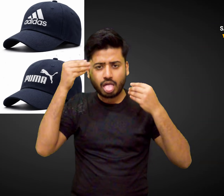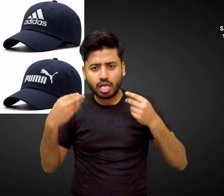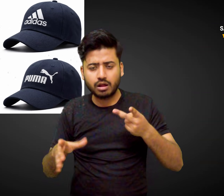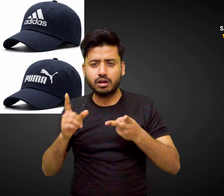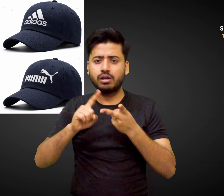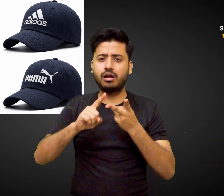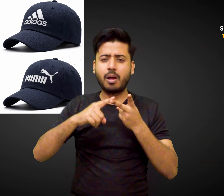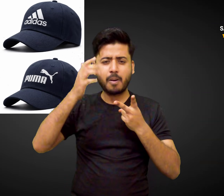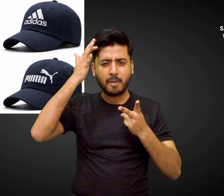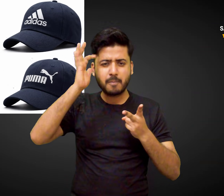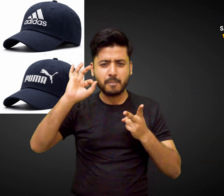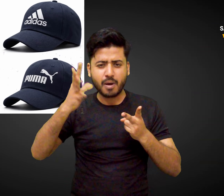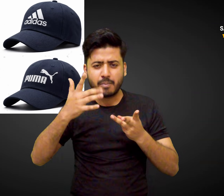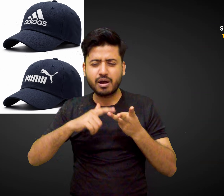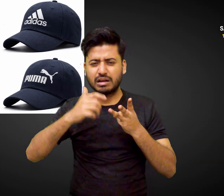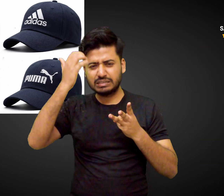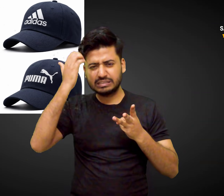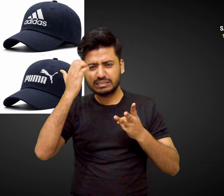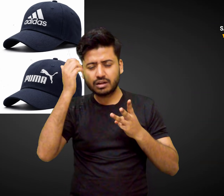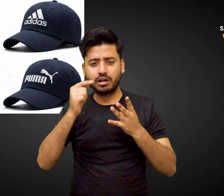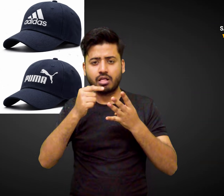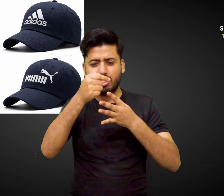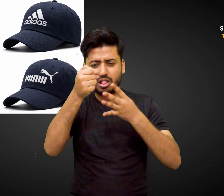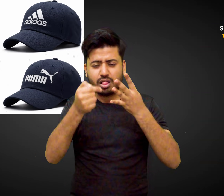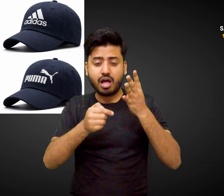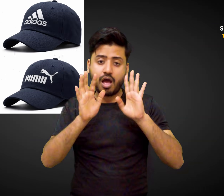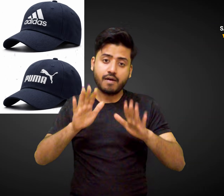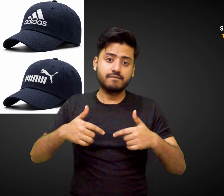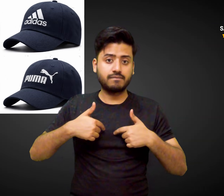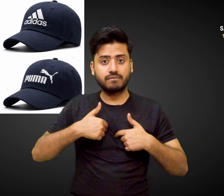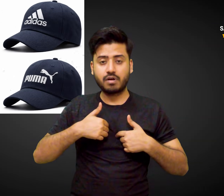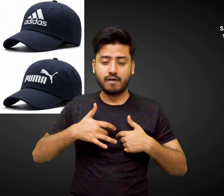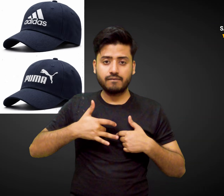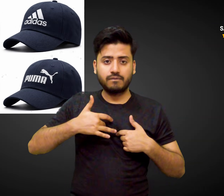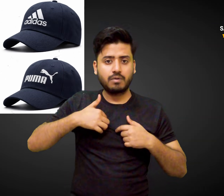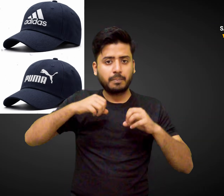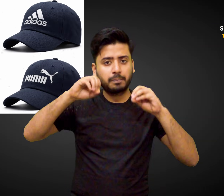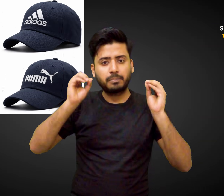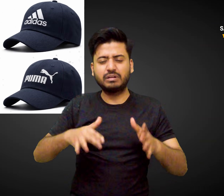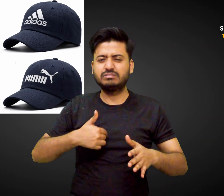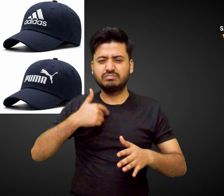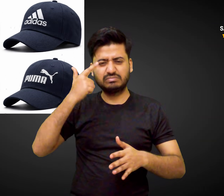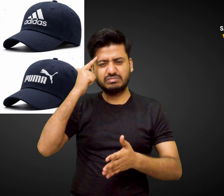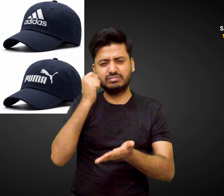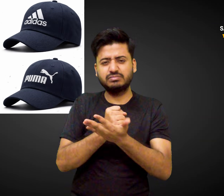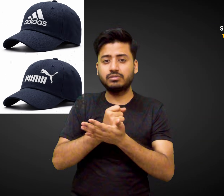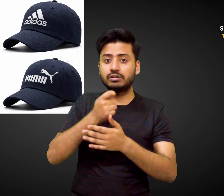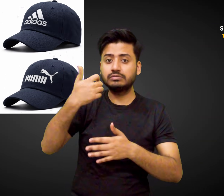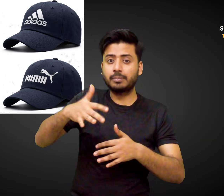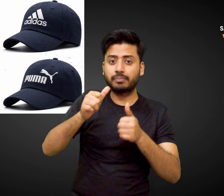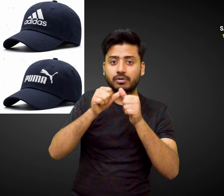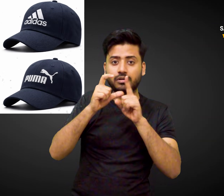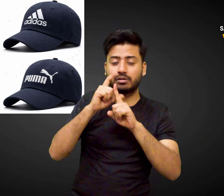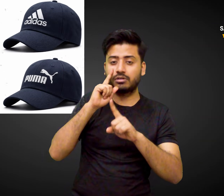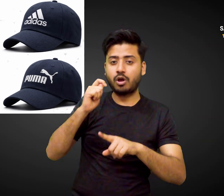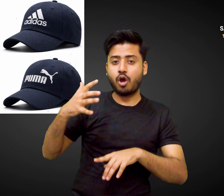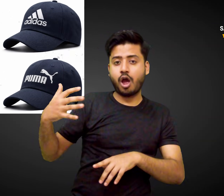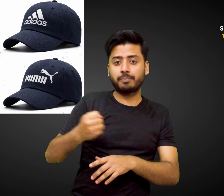fabrics. Opt for materials like cotton, linen, or wool to allow for air circulation and reduce sweat buildup. Avoid